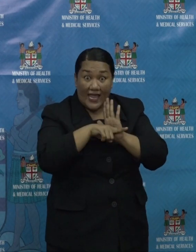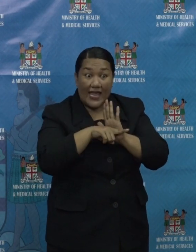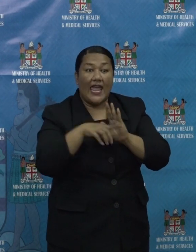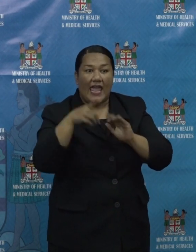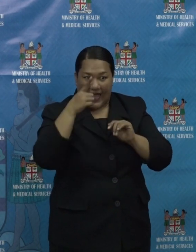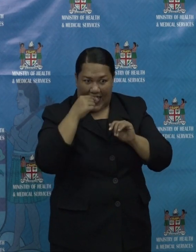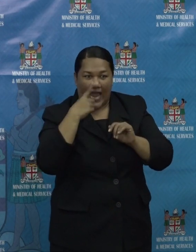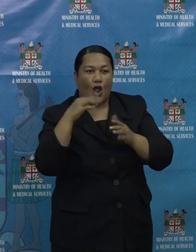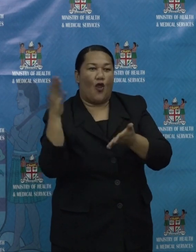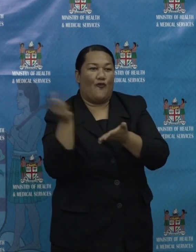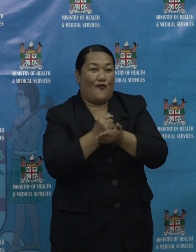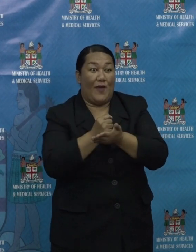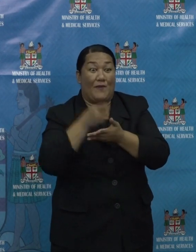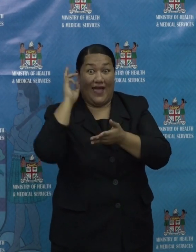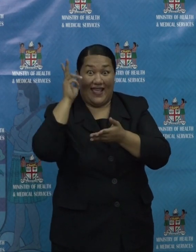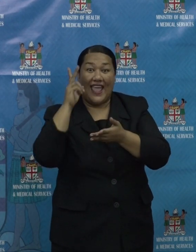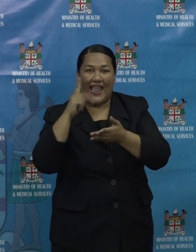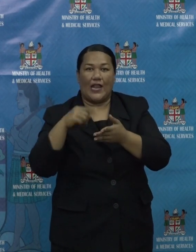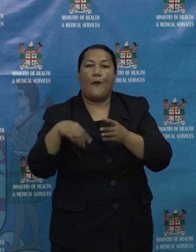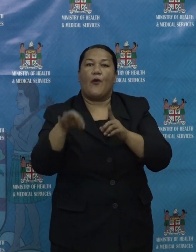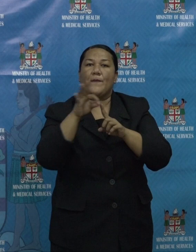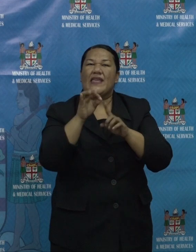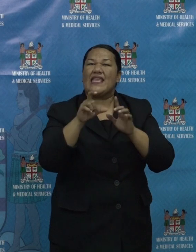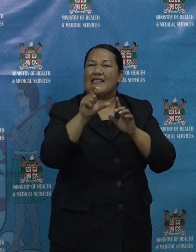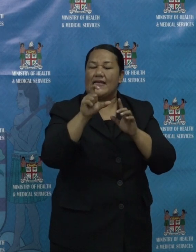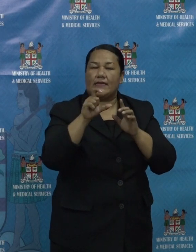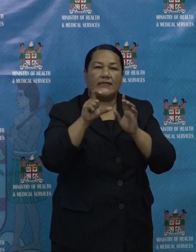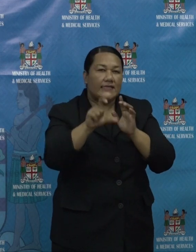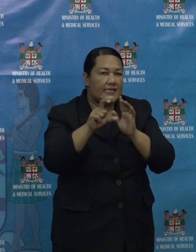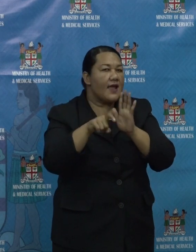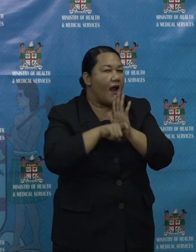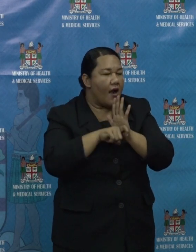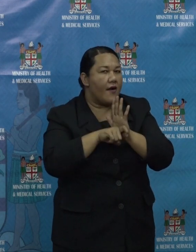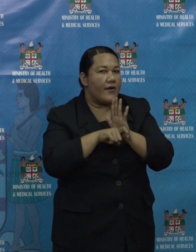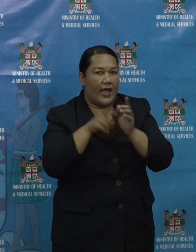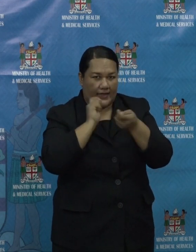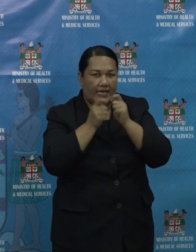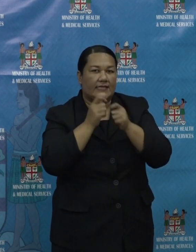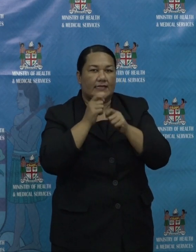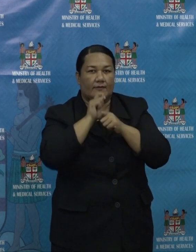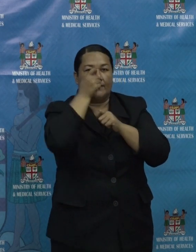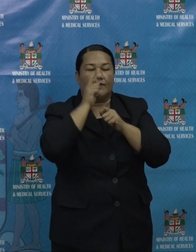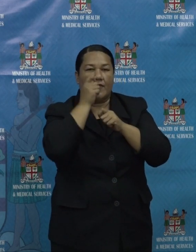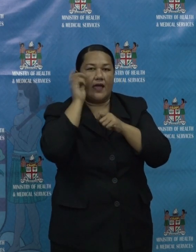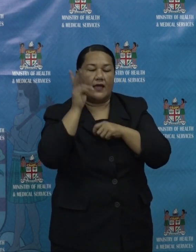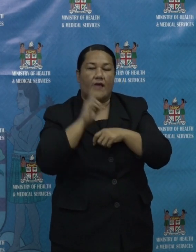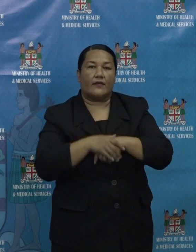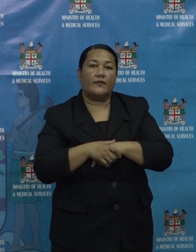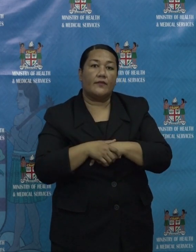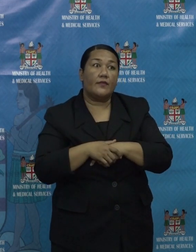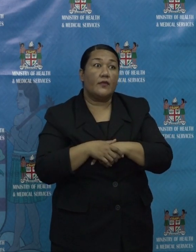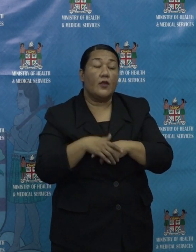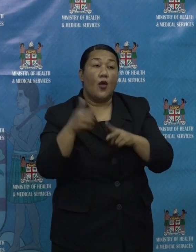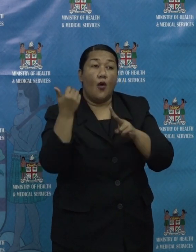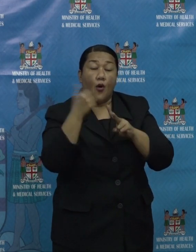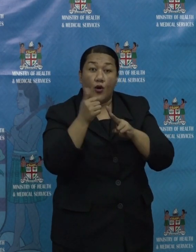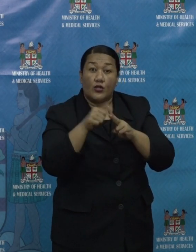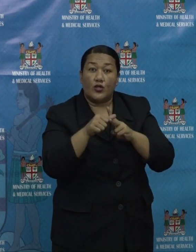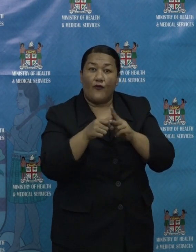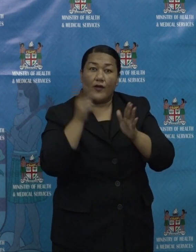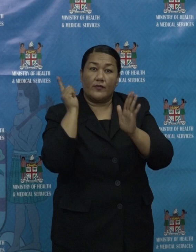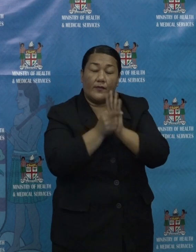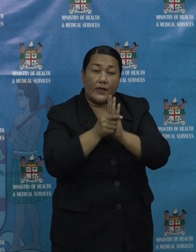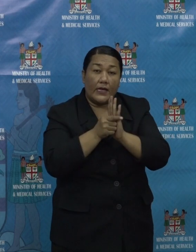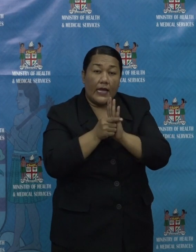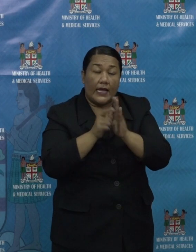PCR testing. We're exploring other ways of better using this rapid diagnostic testing